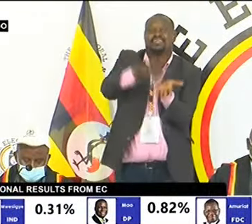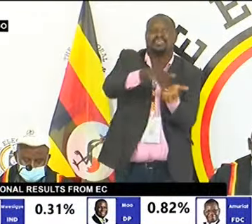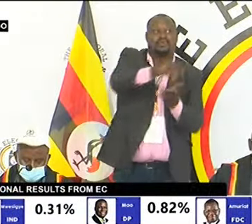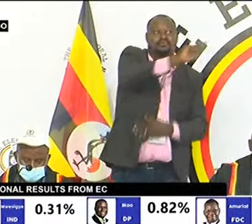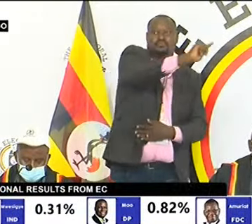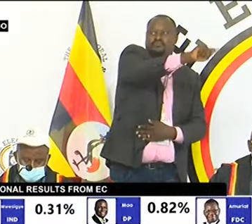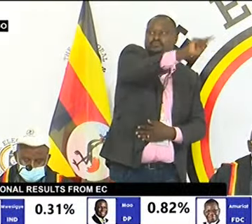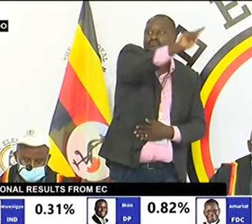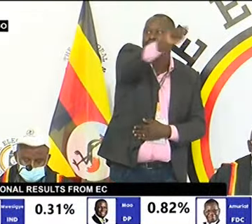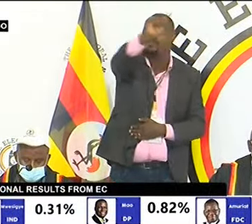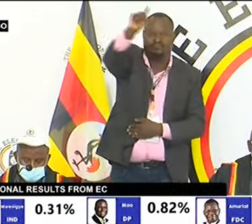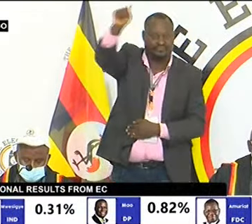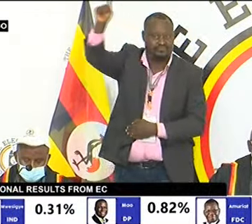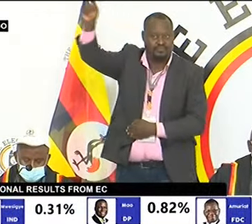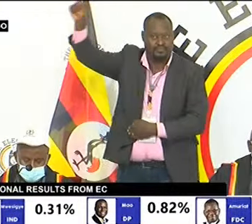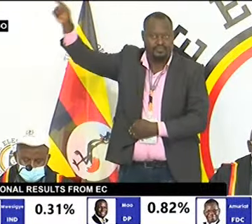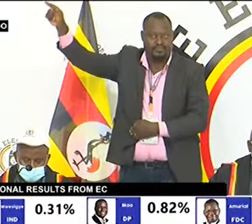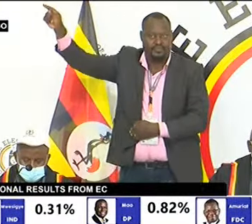stations.